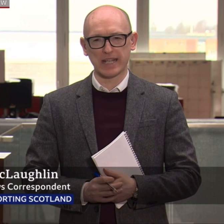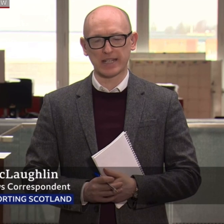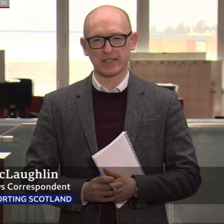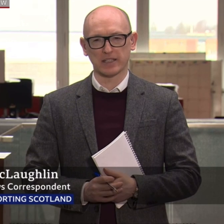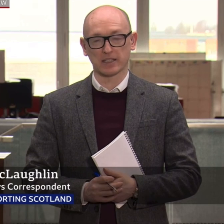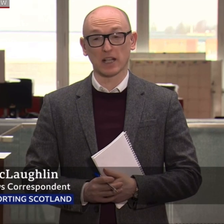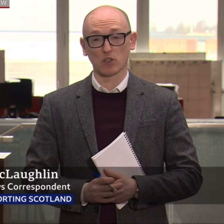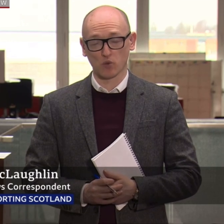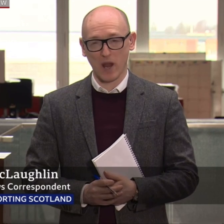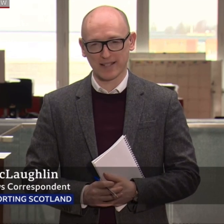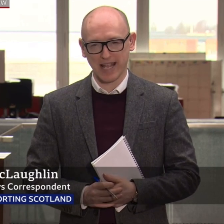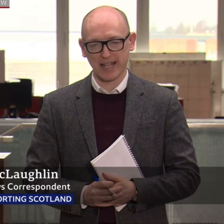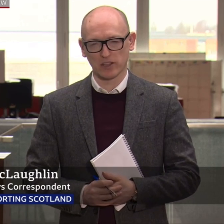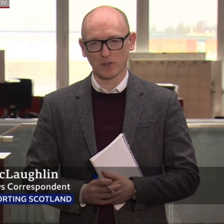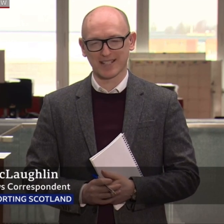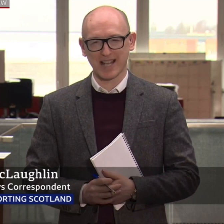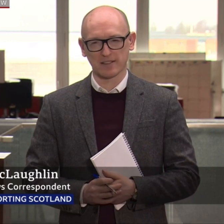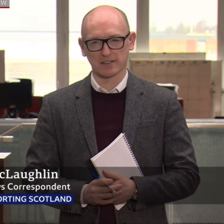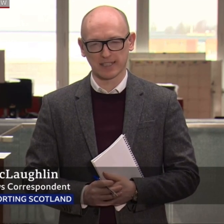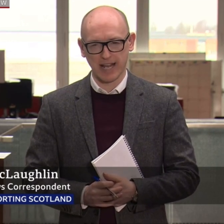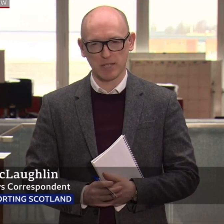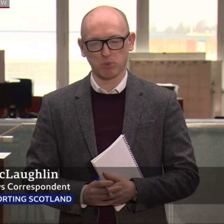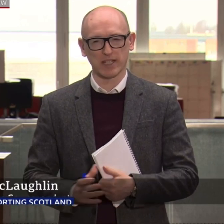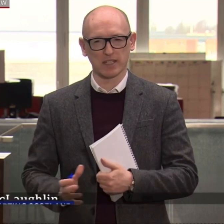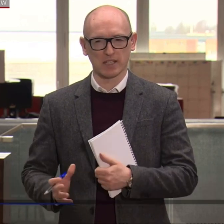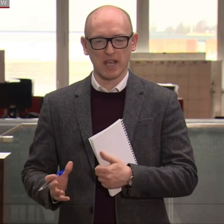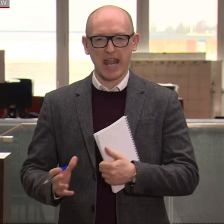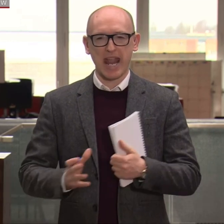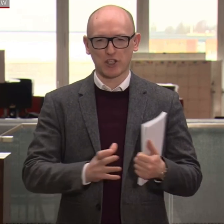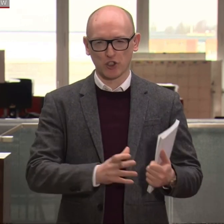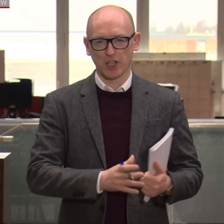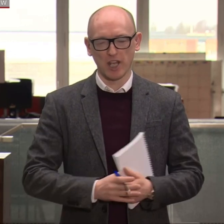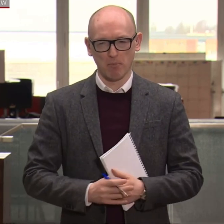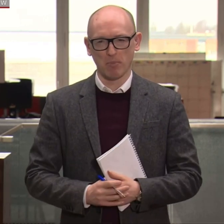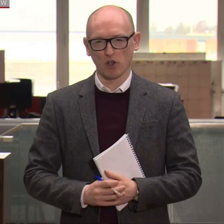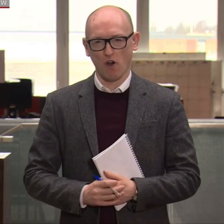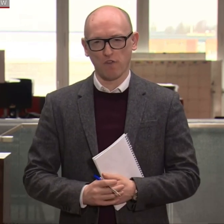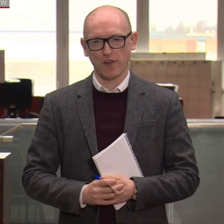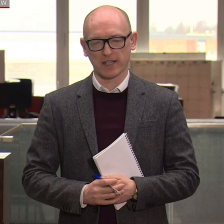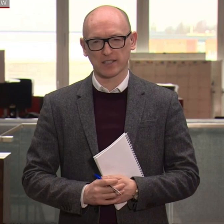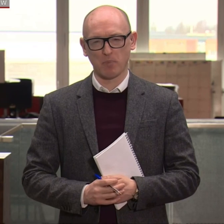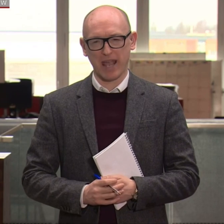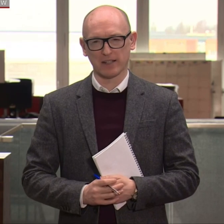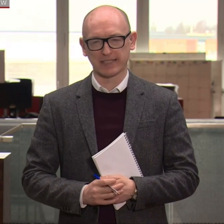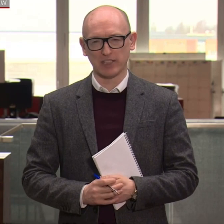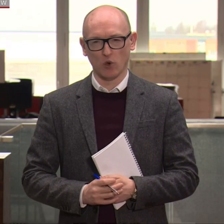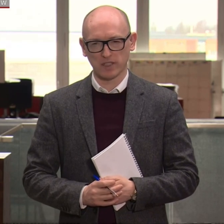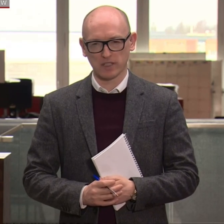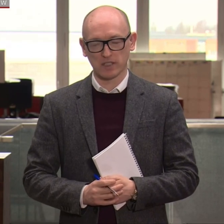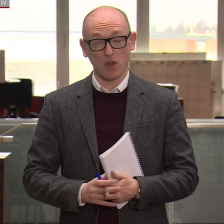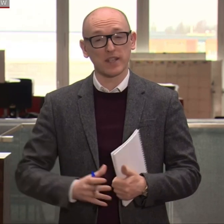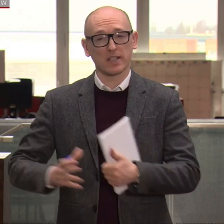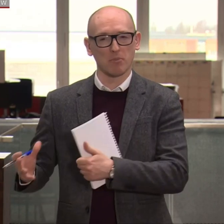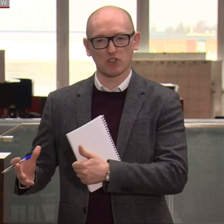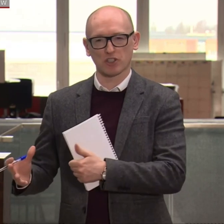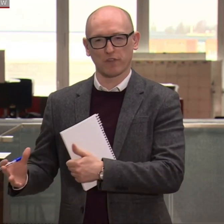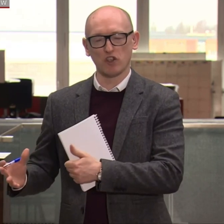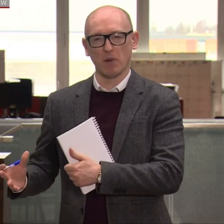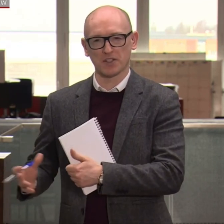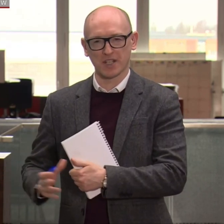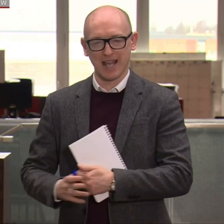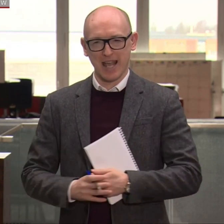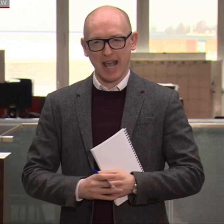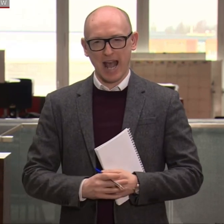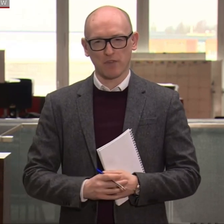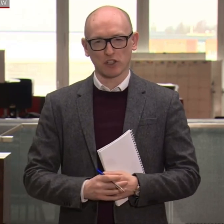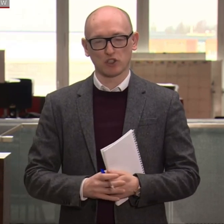house in the Glasgow's West End on Saturday night. Police issued a number of fixed penalty notices. Now, this comes just a few